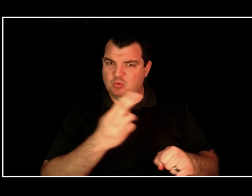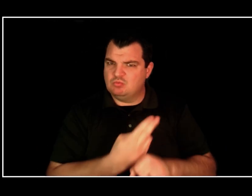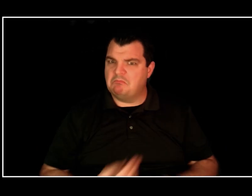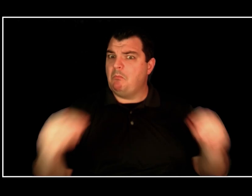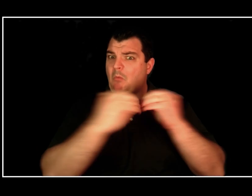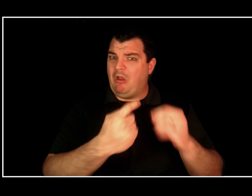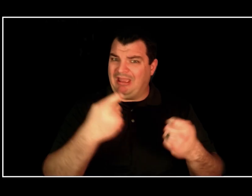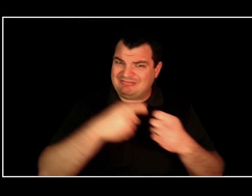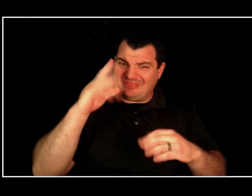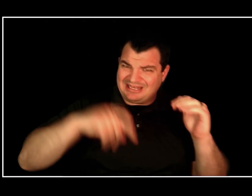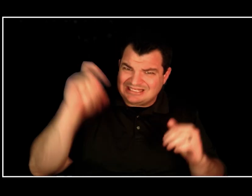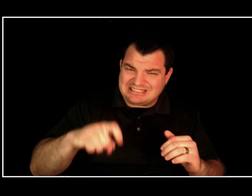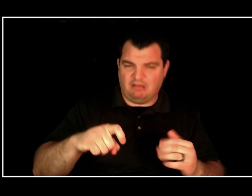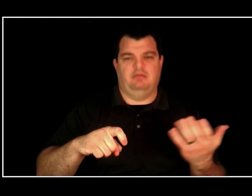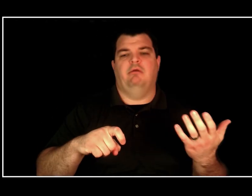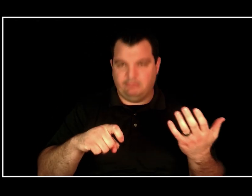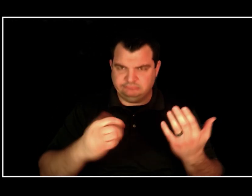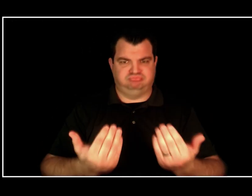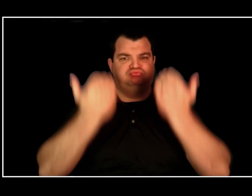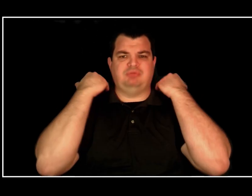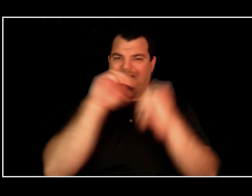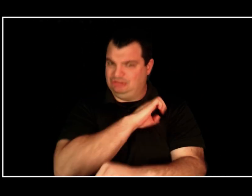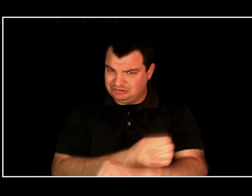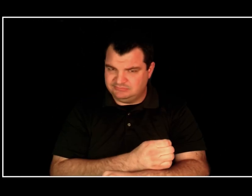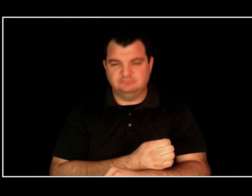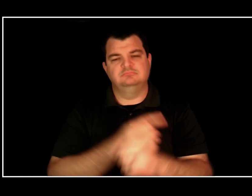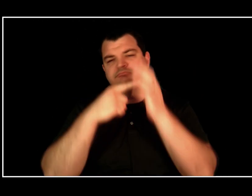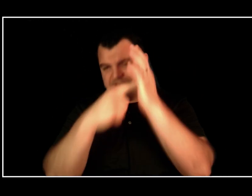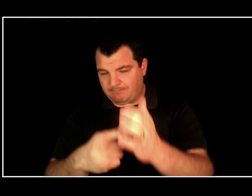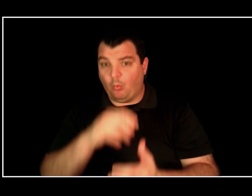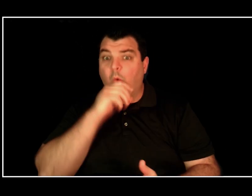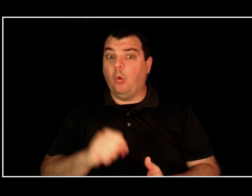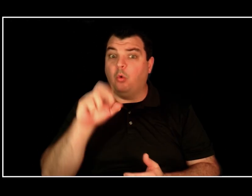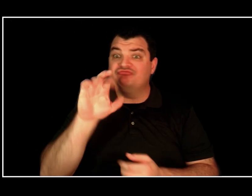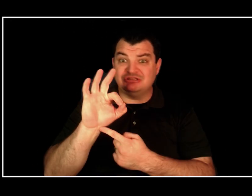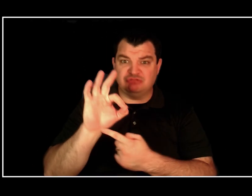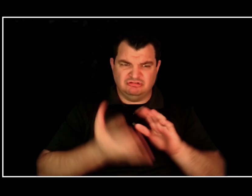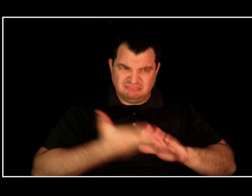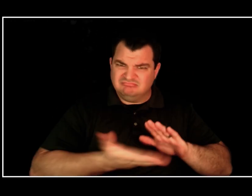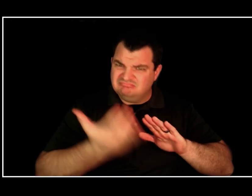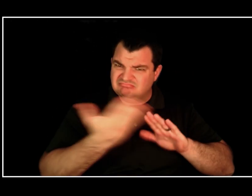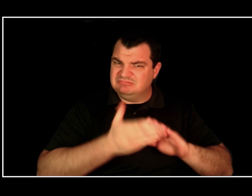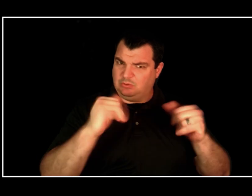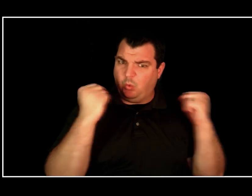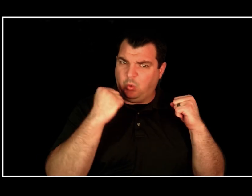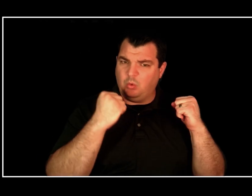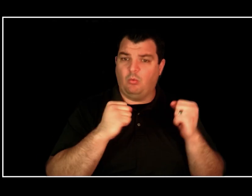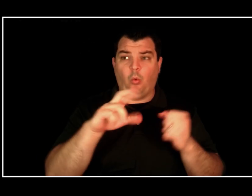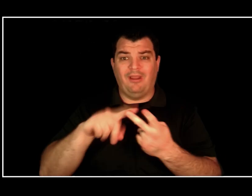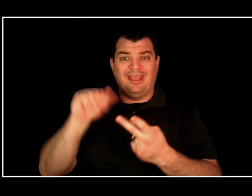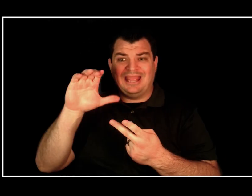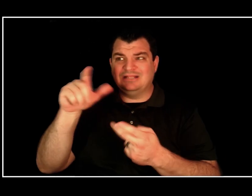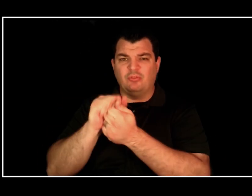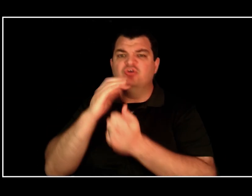more electricity than necessary. For example, an old refrigerator may run all the time to stay cold, or